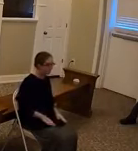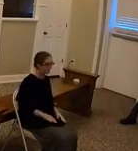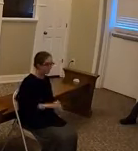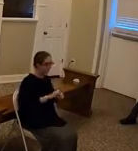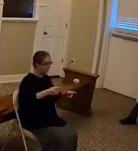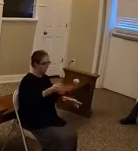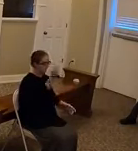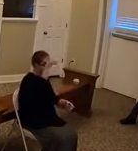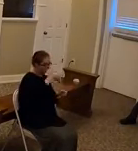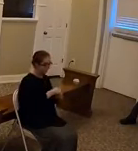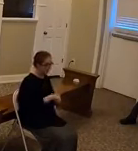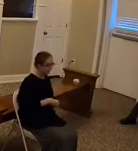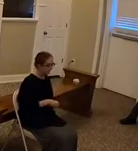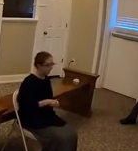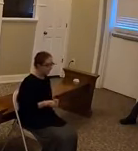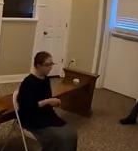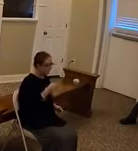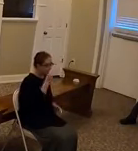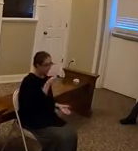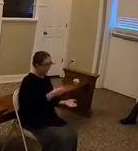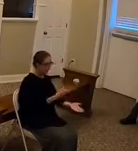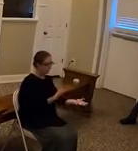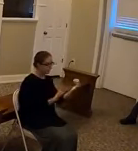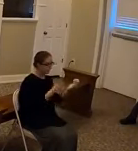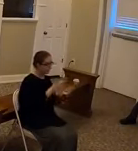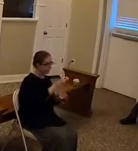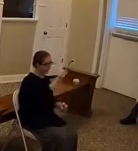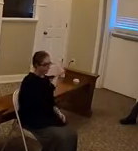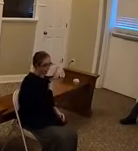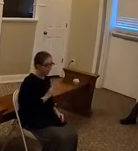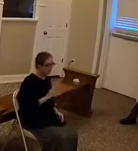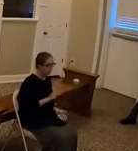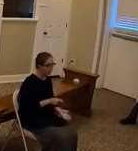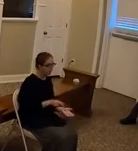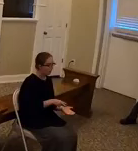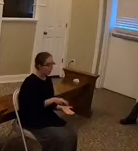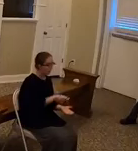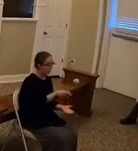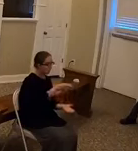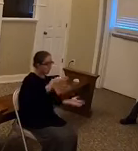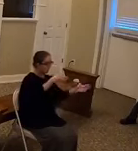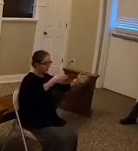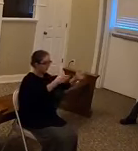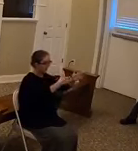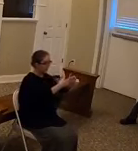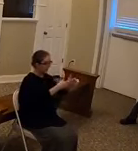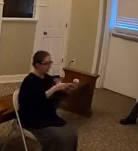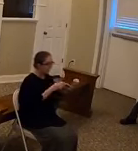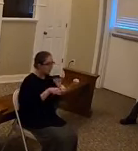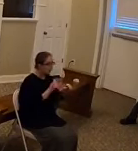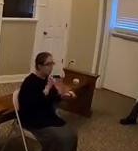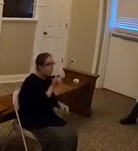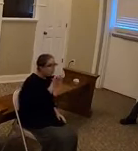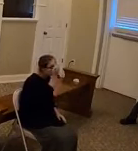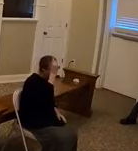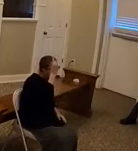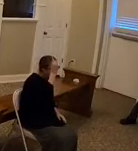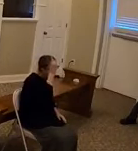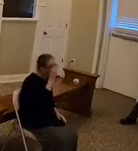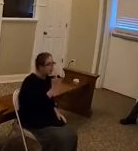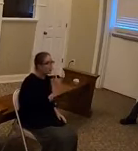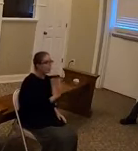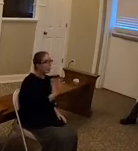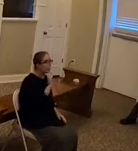When the enemy comes in like a flood, I said it this morning, the Spirit of the Lord is going to raise up a standard against him. Do you not understand?